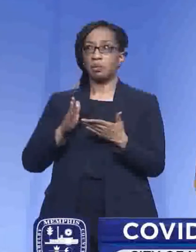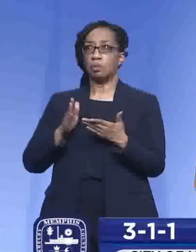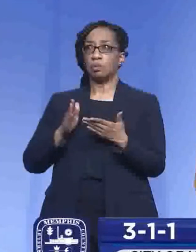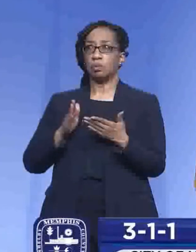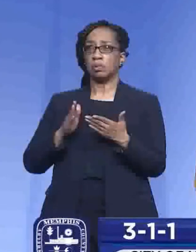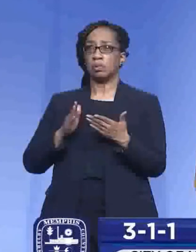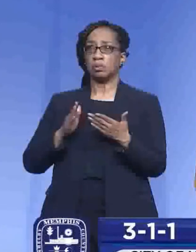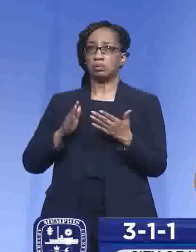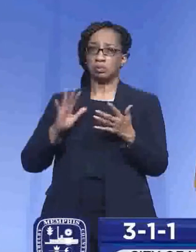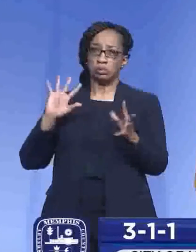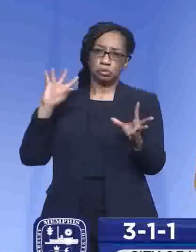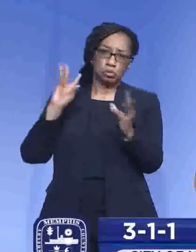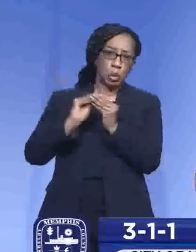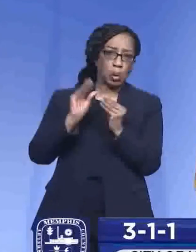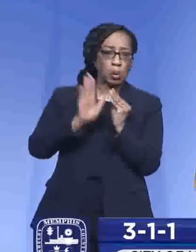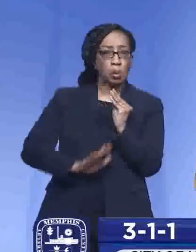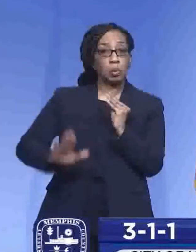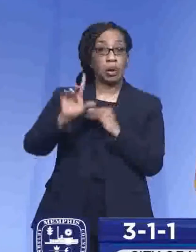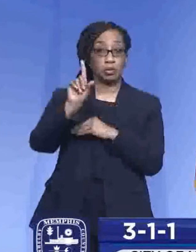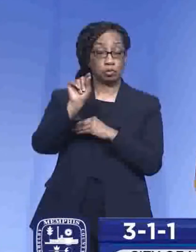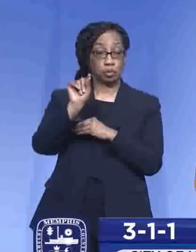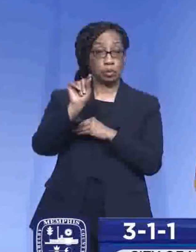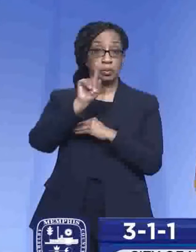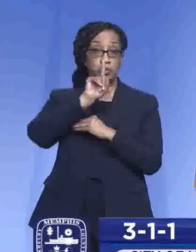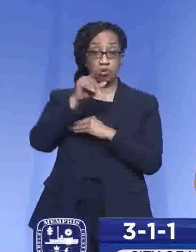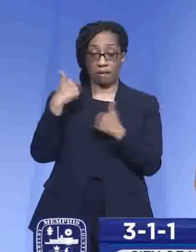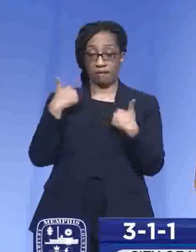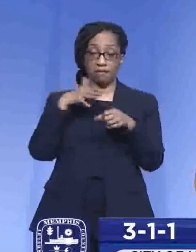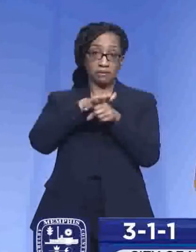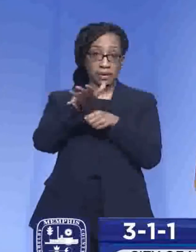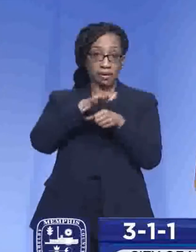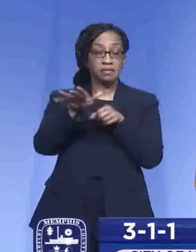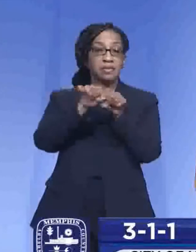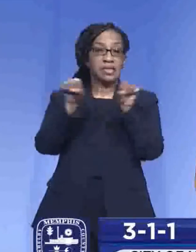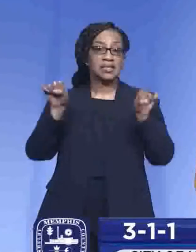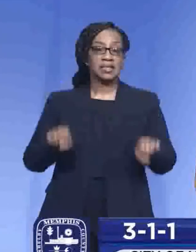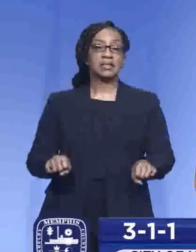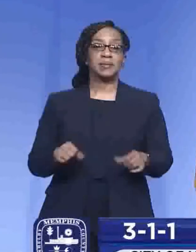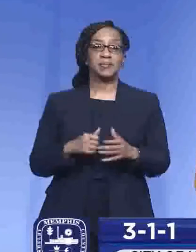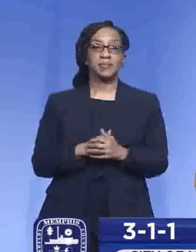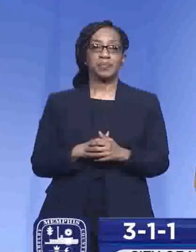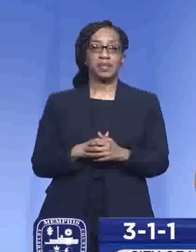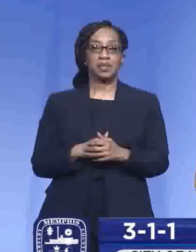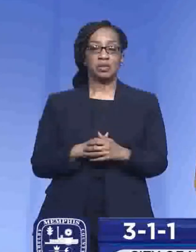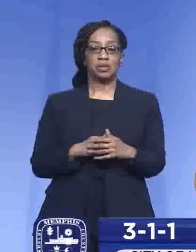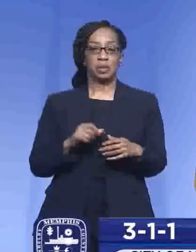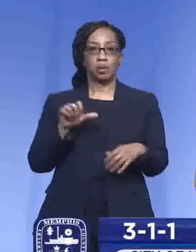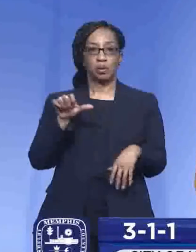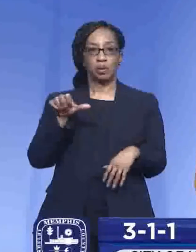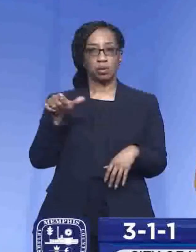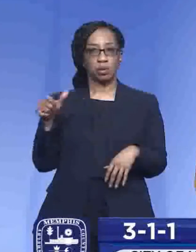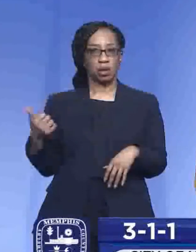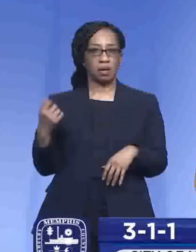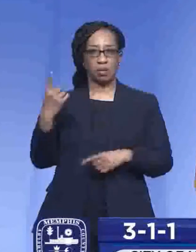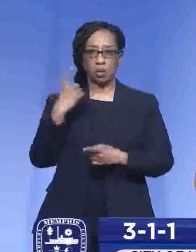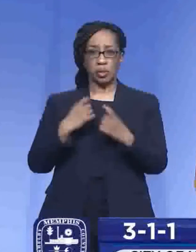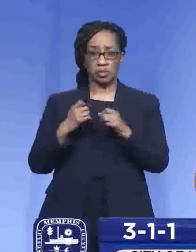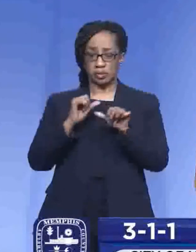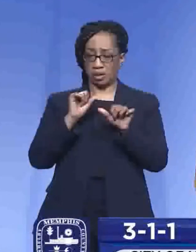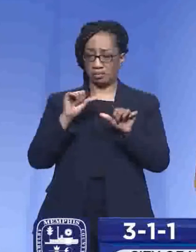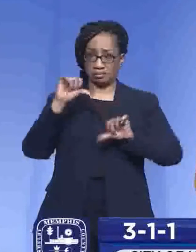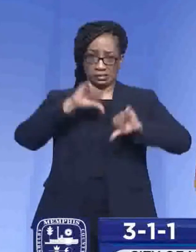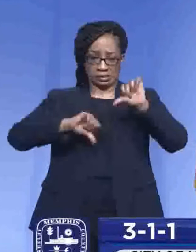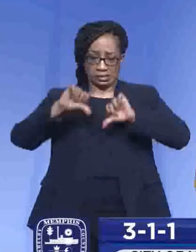of those just to make sure we have enough in the system. So that's, I can't speak to the science that went behind